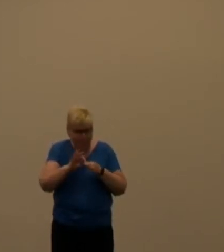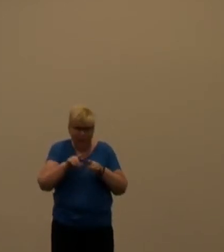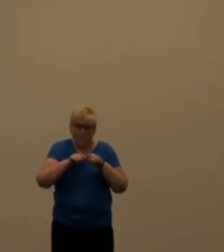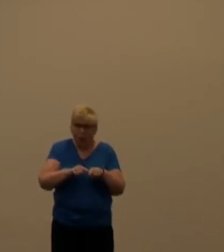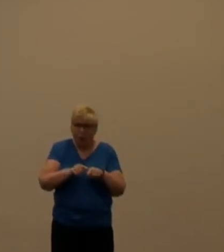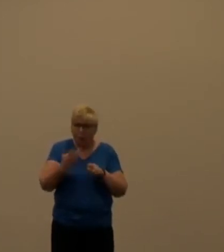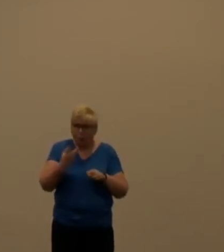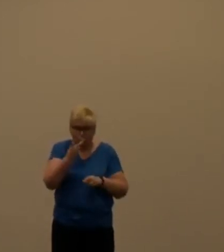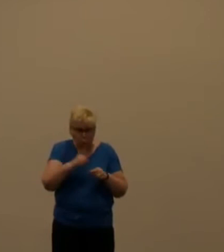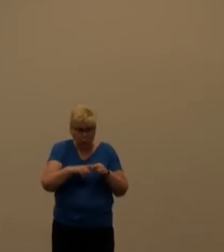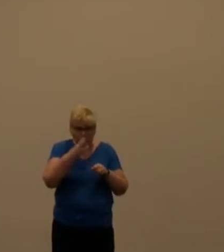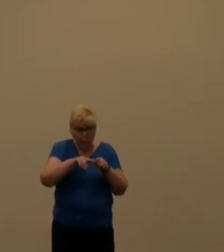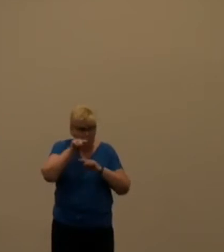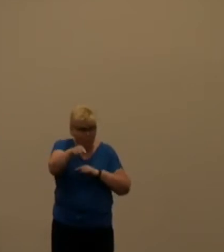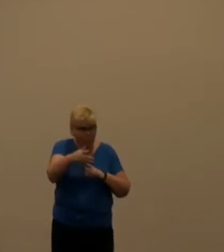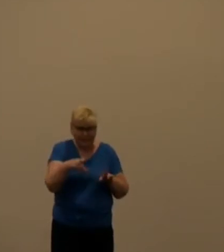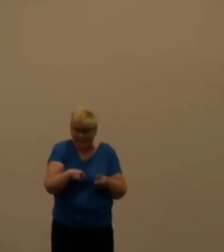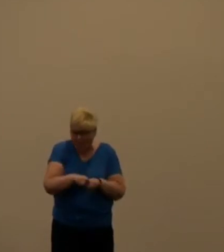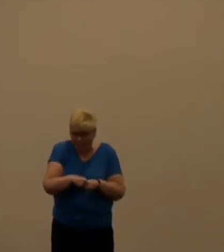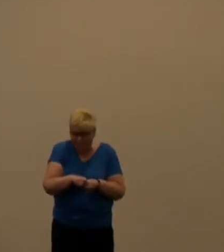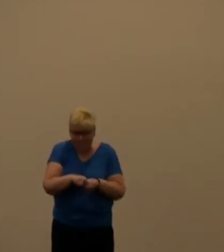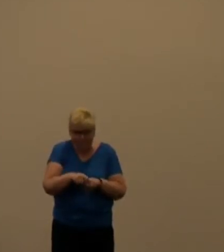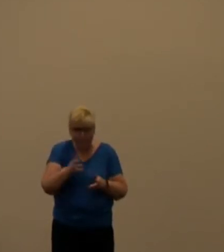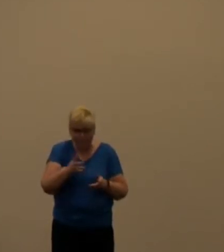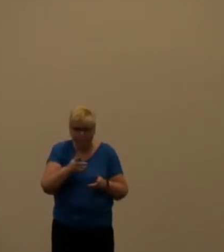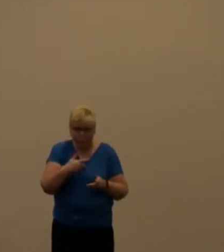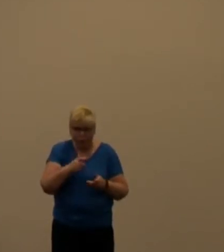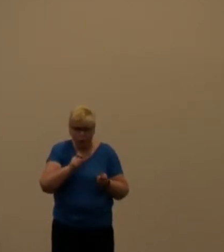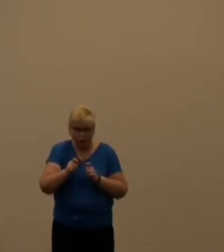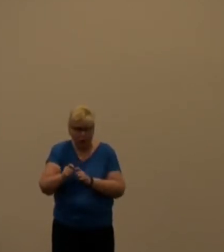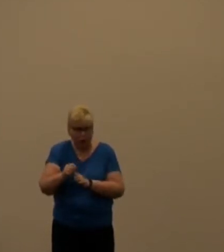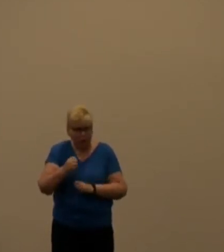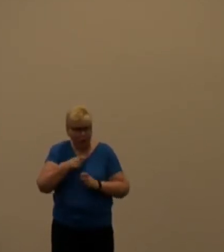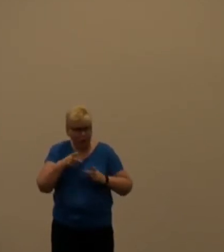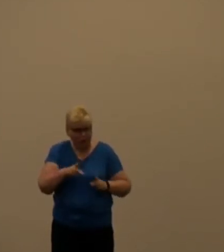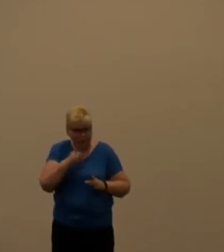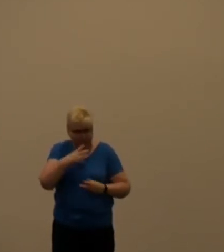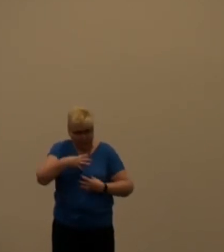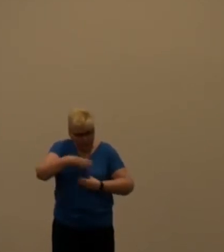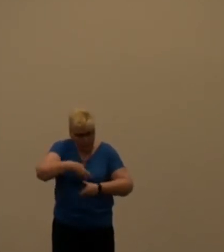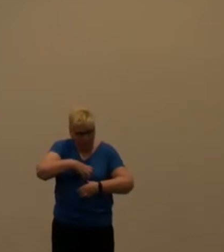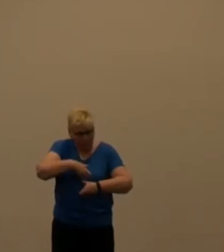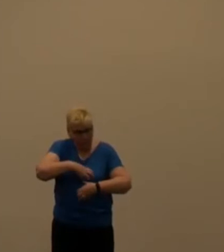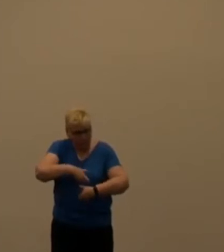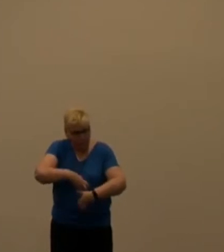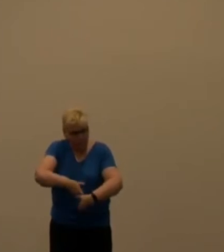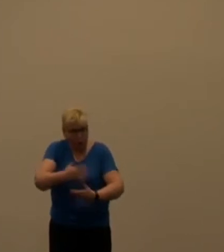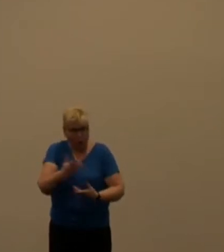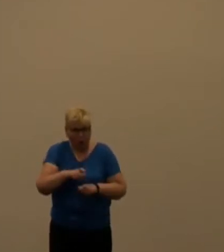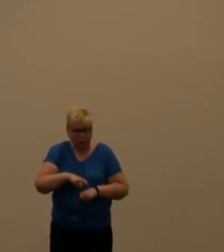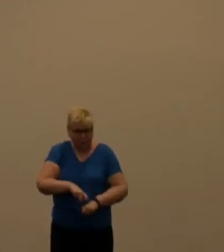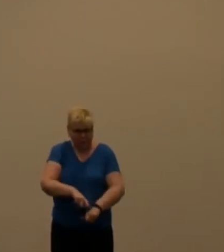3 years from now? Are we in the process of changing our ways? Or are things going to continue the same way it